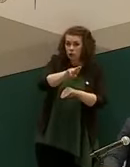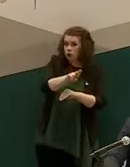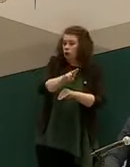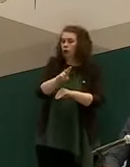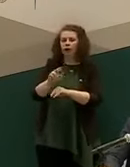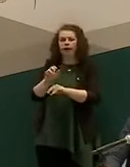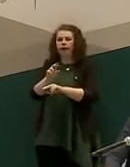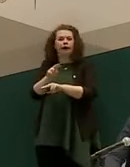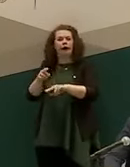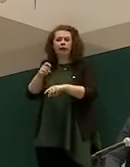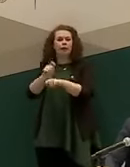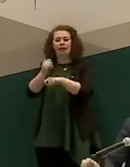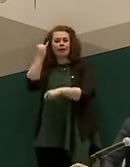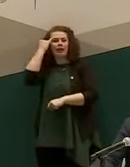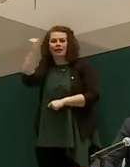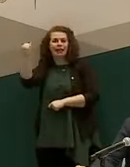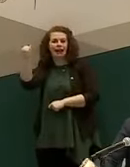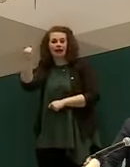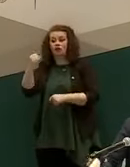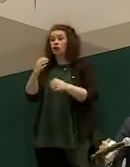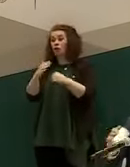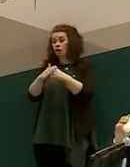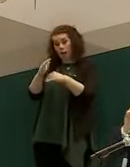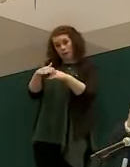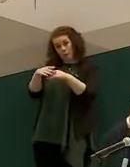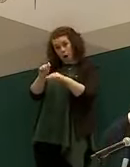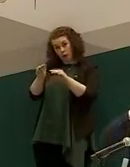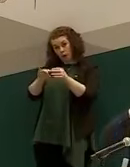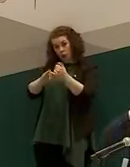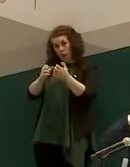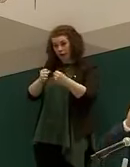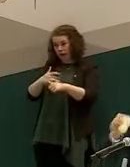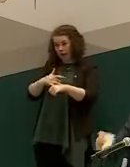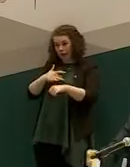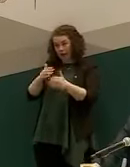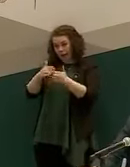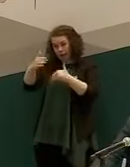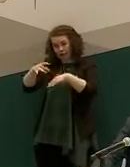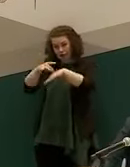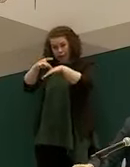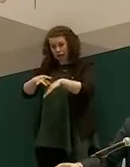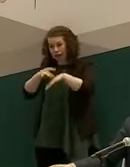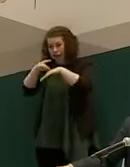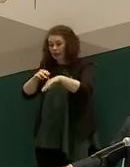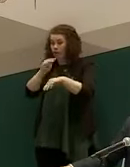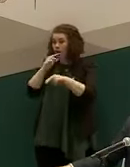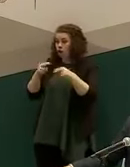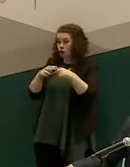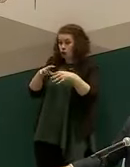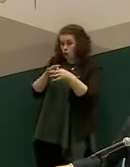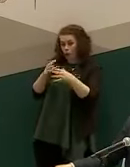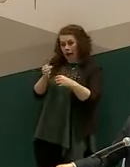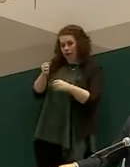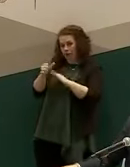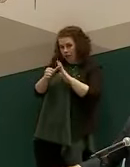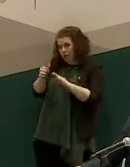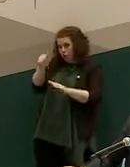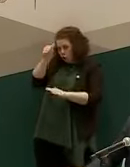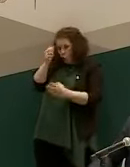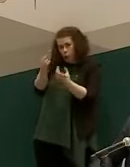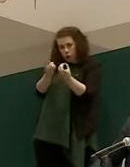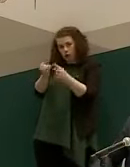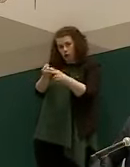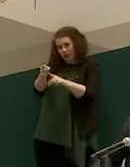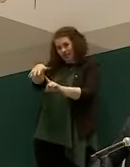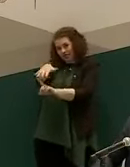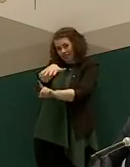most people, if they have a life-threatening illness, the nursing homes would have experience in administering and giving that nursing and